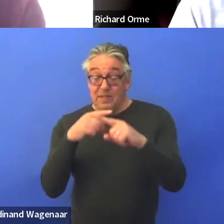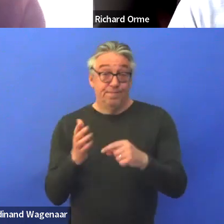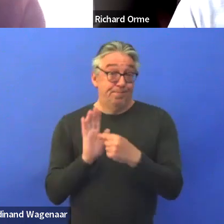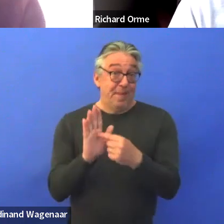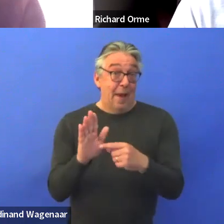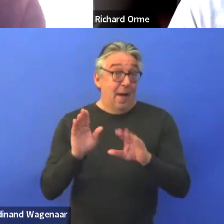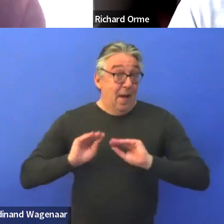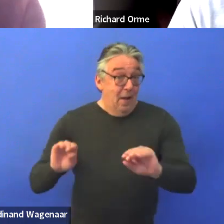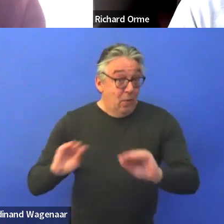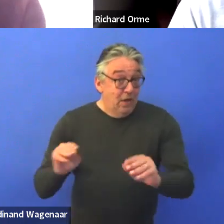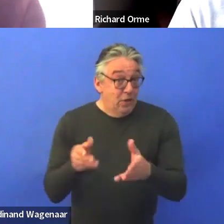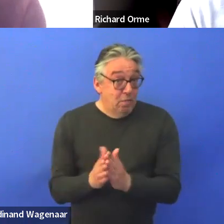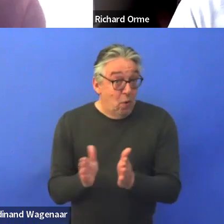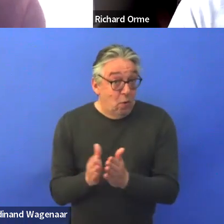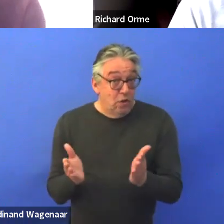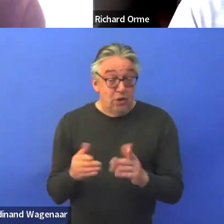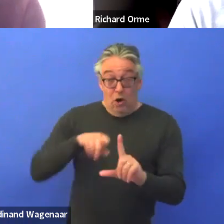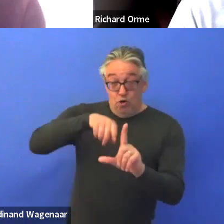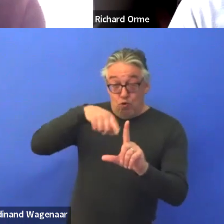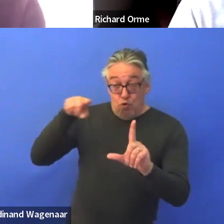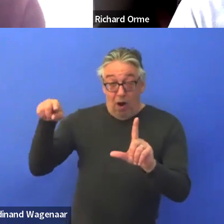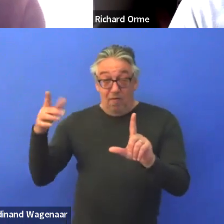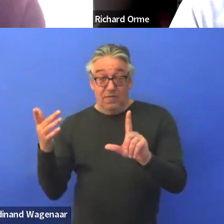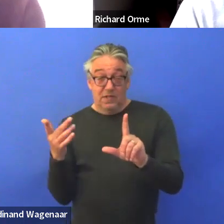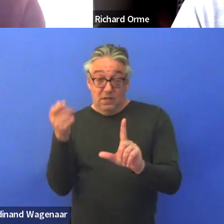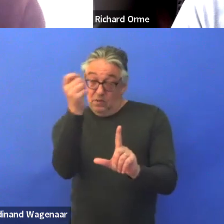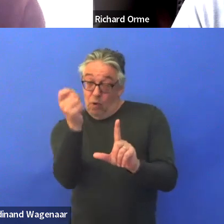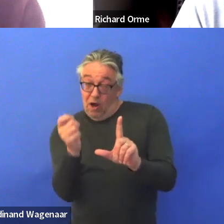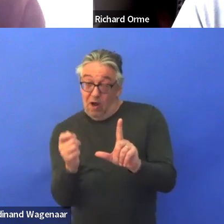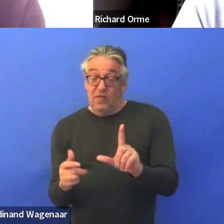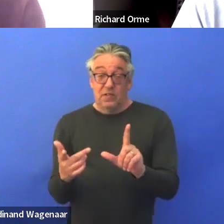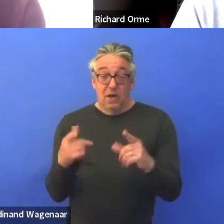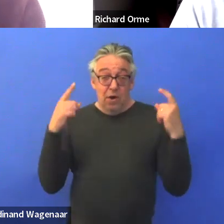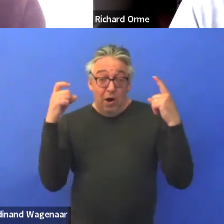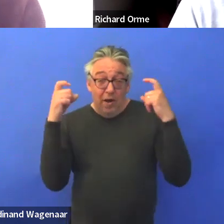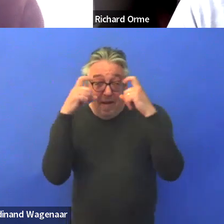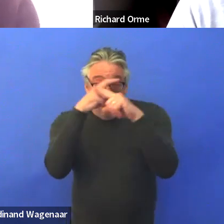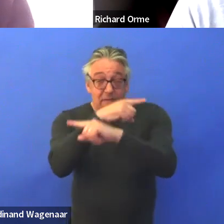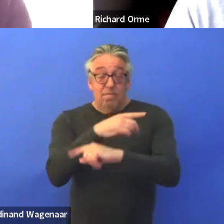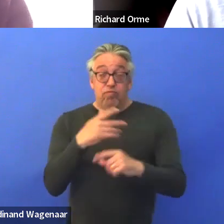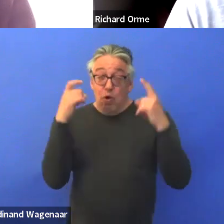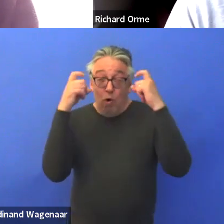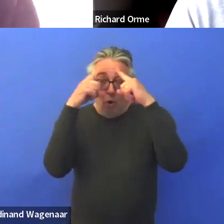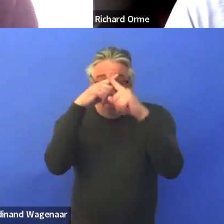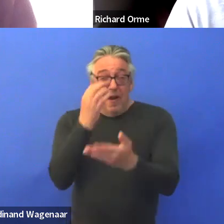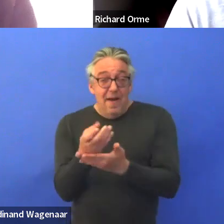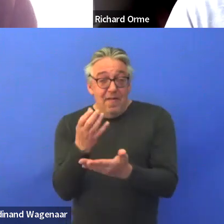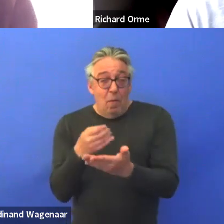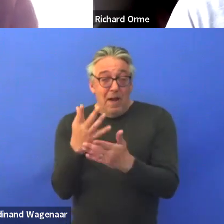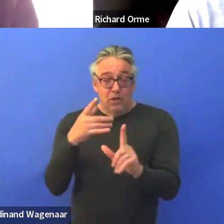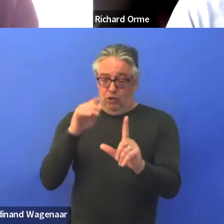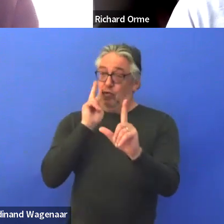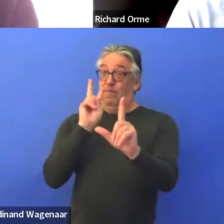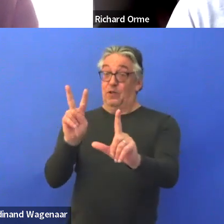materials with graphs, with complex infographics, these sorts of things. And